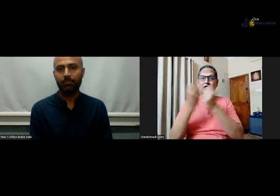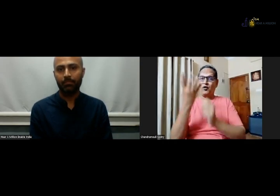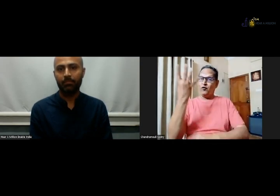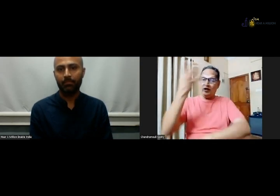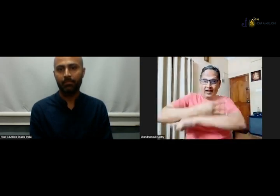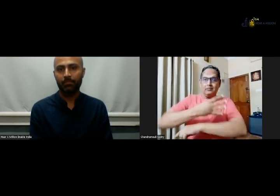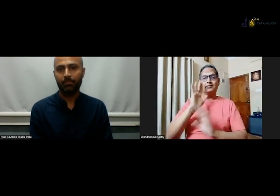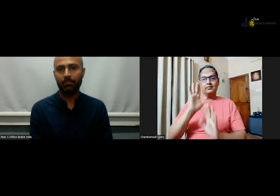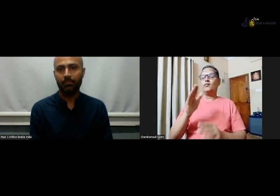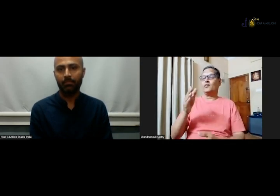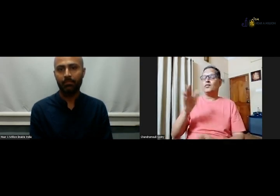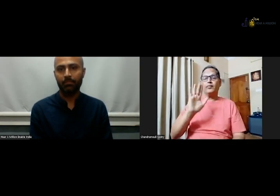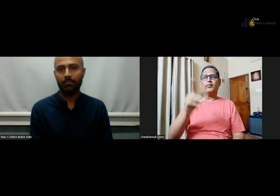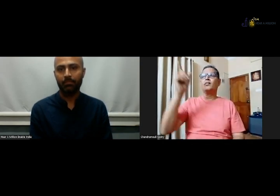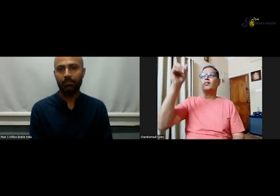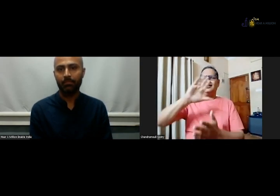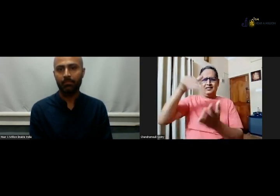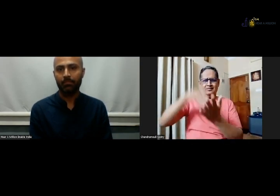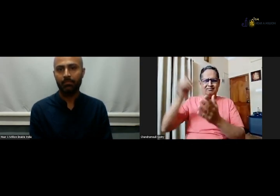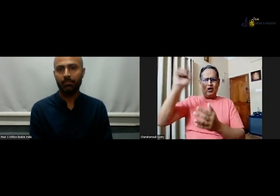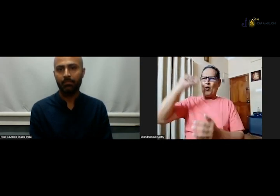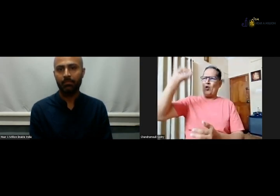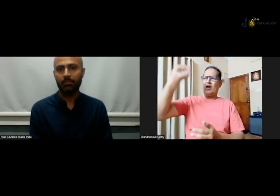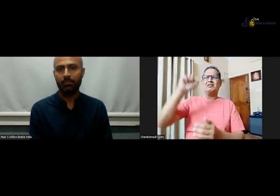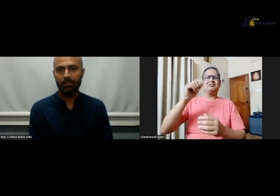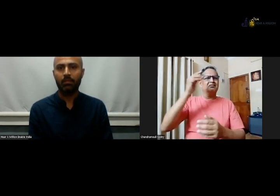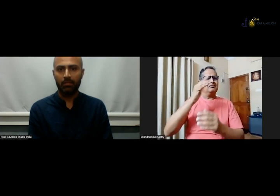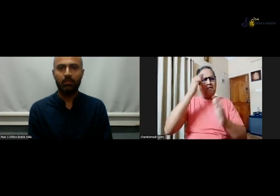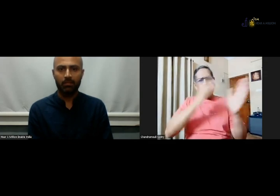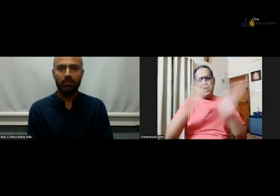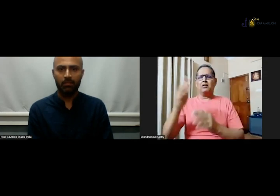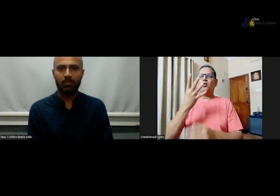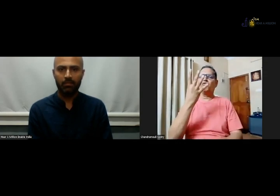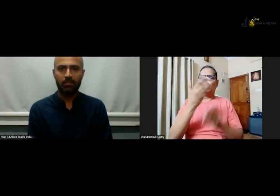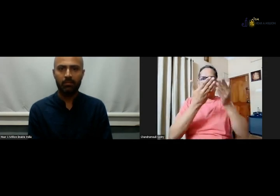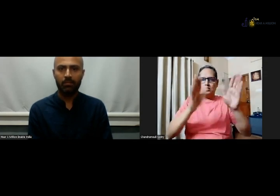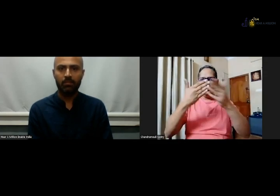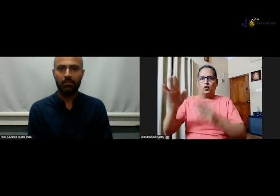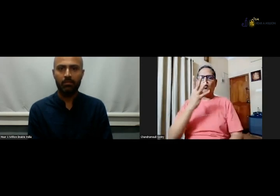yes, the workshop was for 3-4 days. And